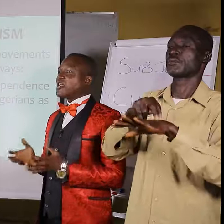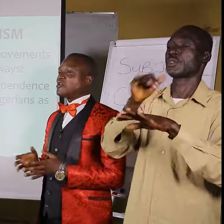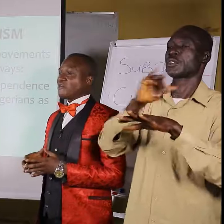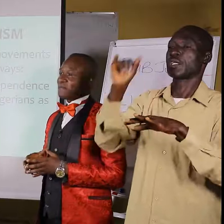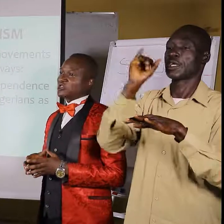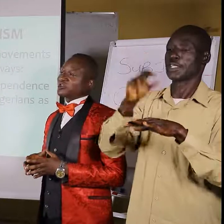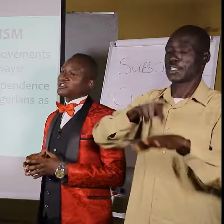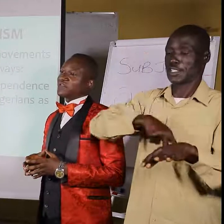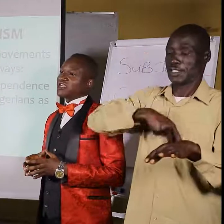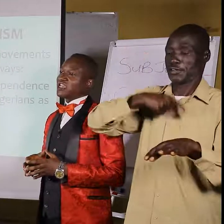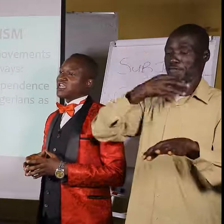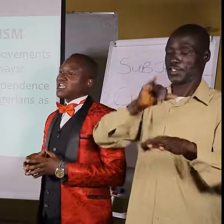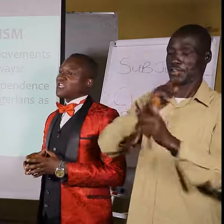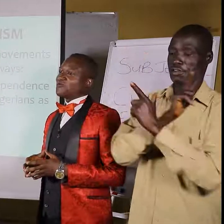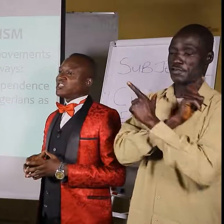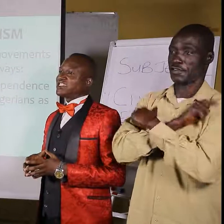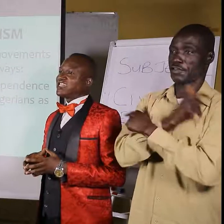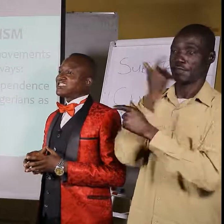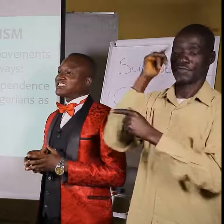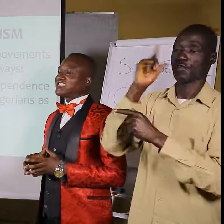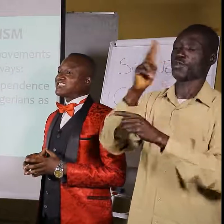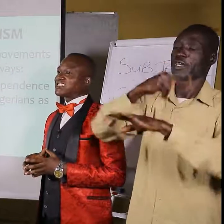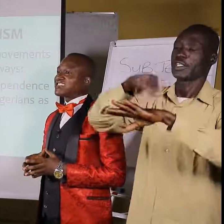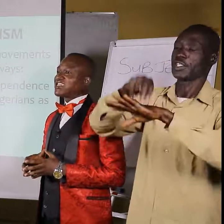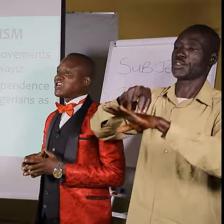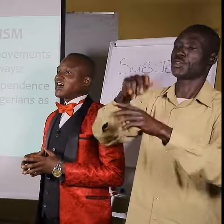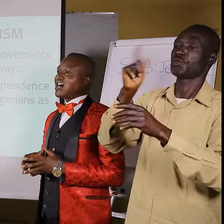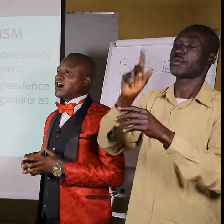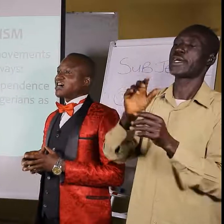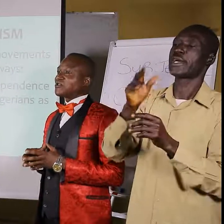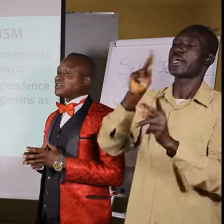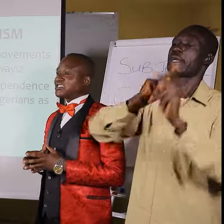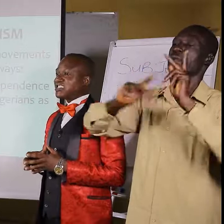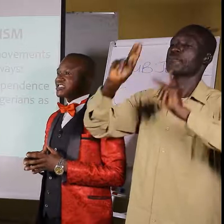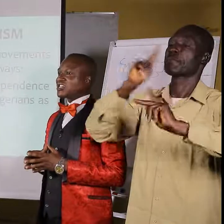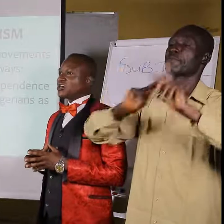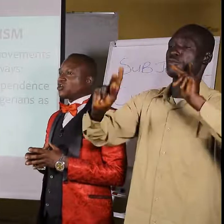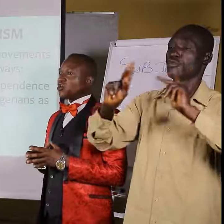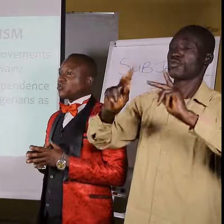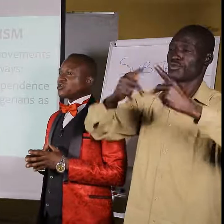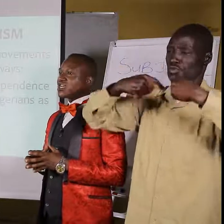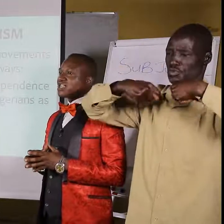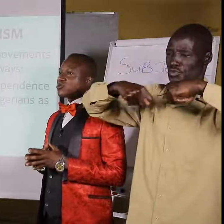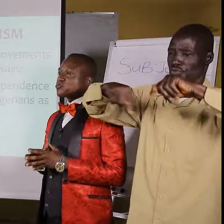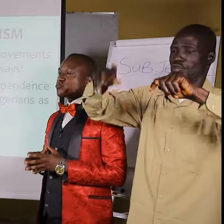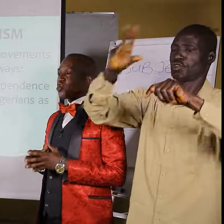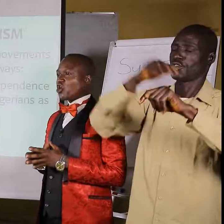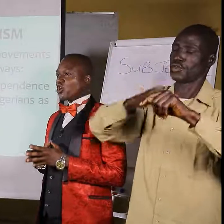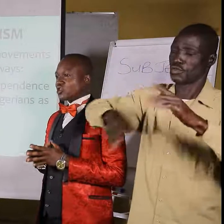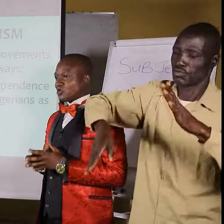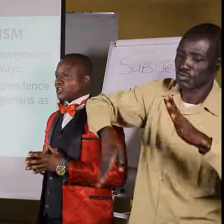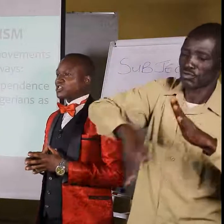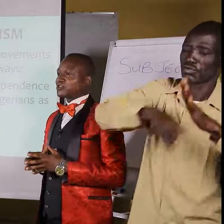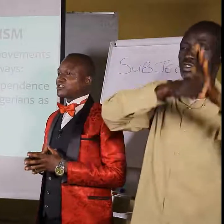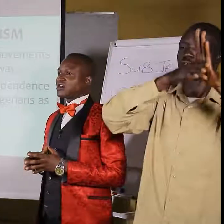a feeling of patriotism in which citizens resist colonial rule